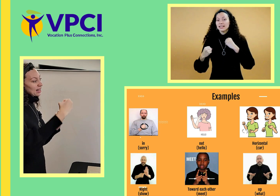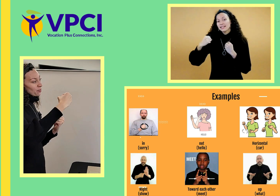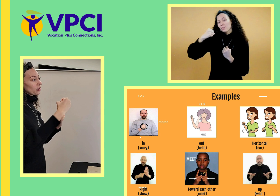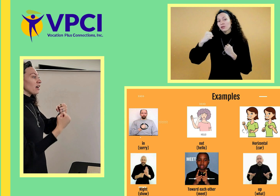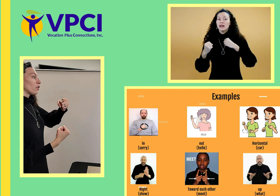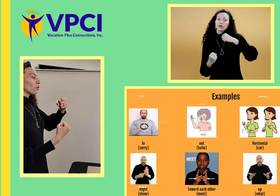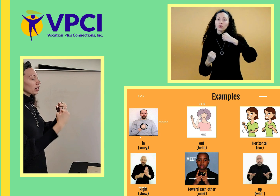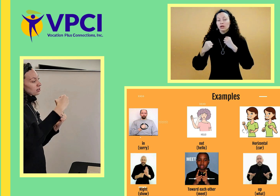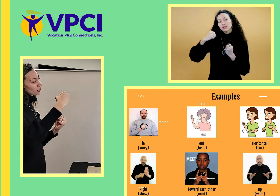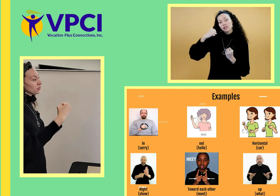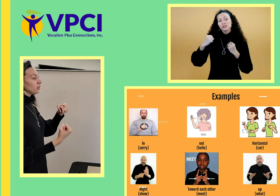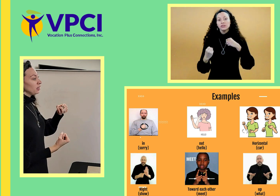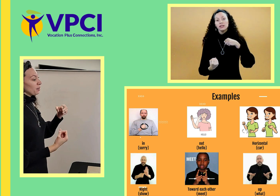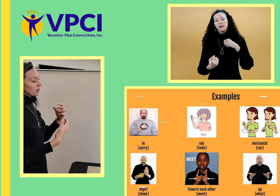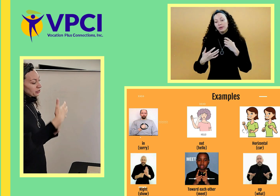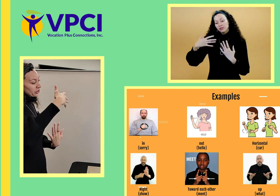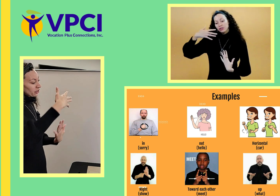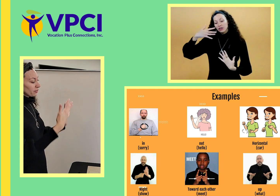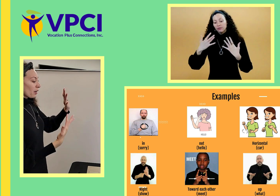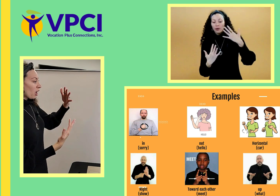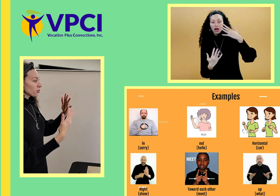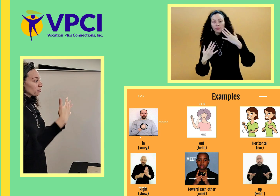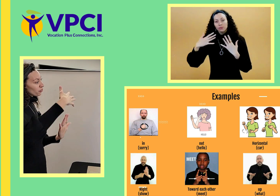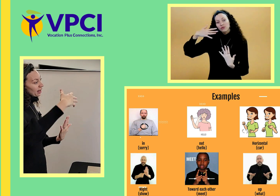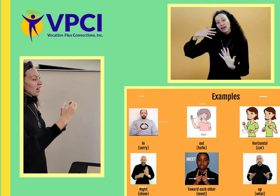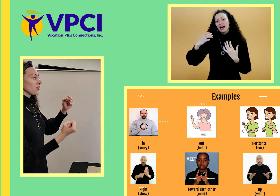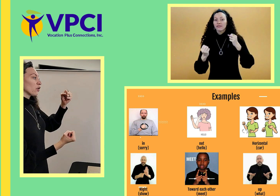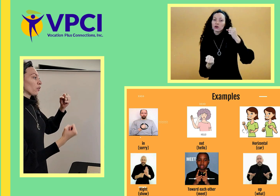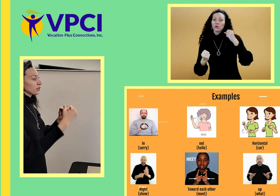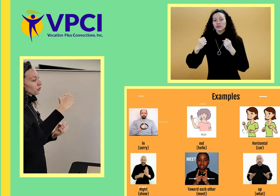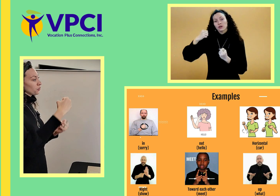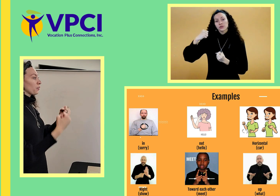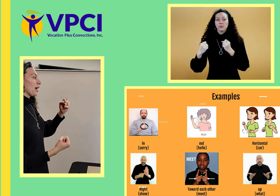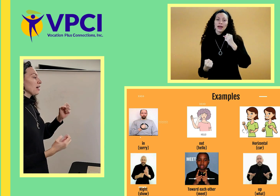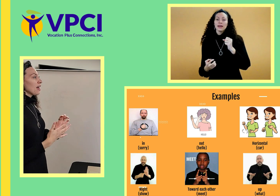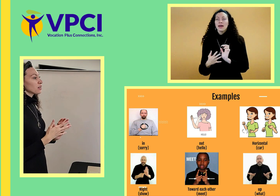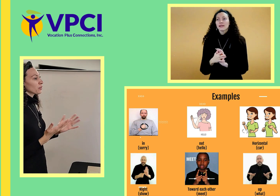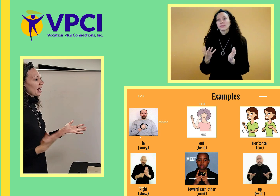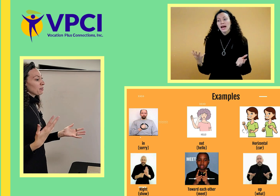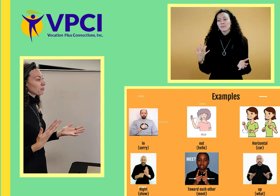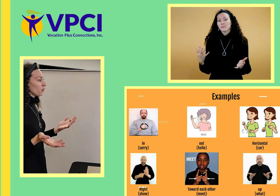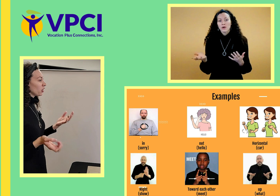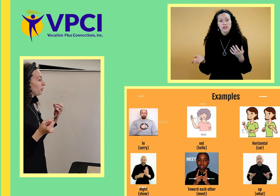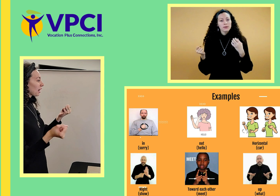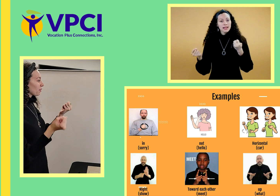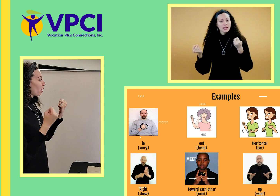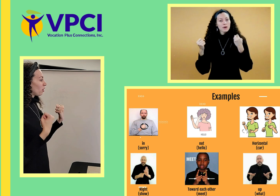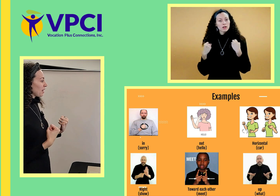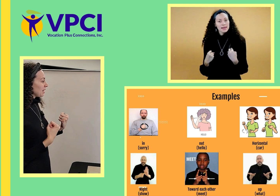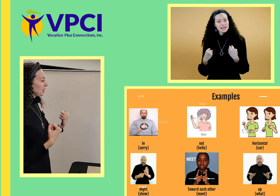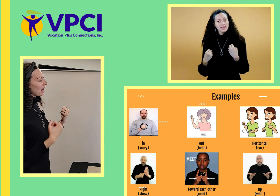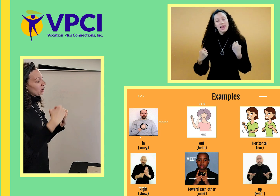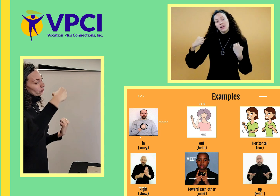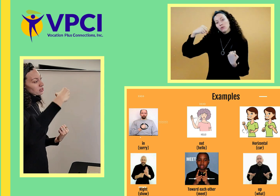is an example of a horizontal because your palms are moving kind of in a horizontal way. This would kind of be both. It'd be like a